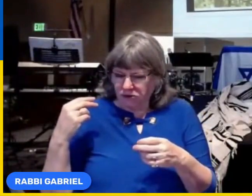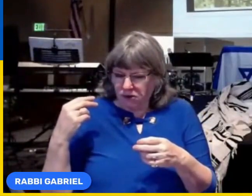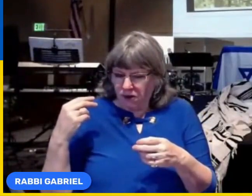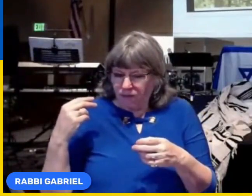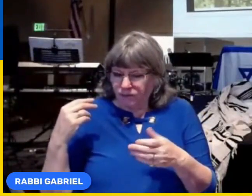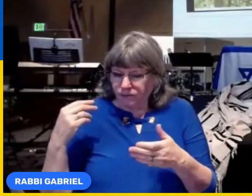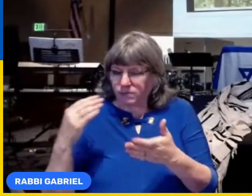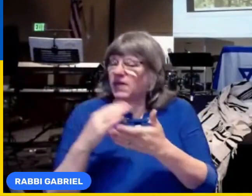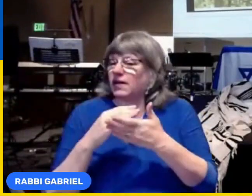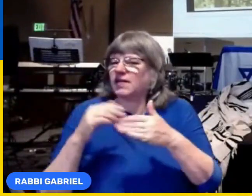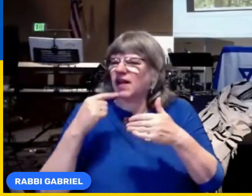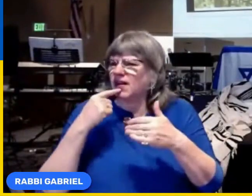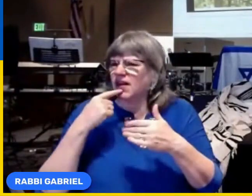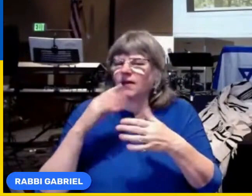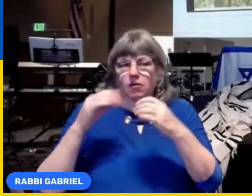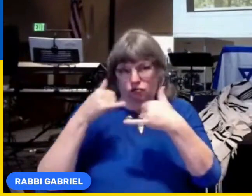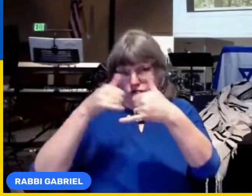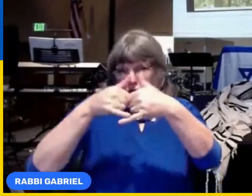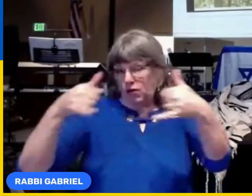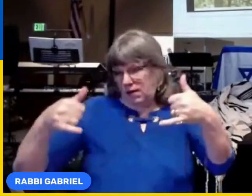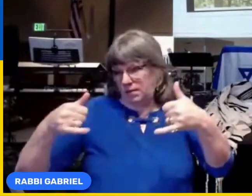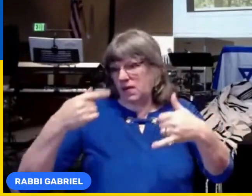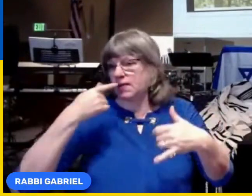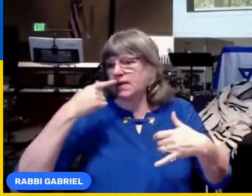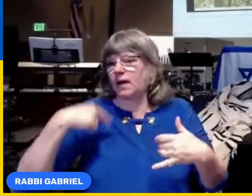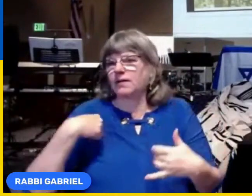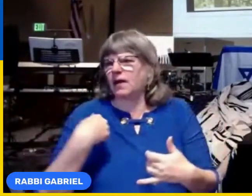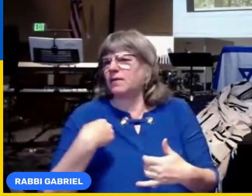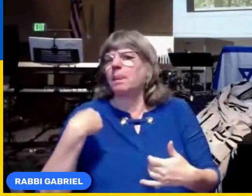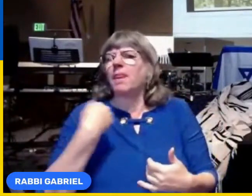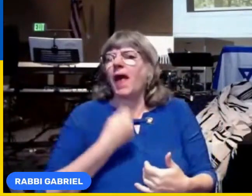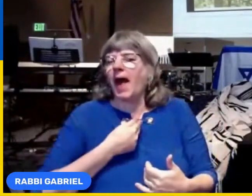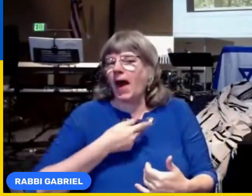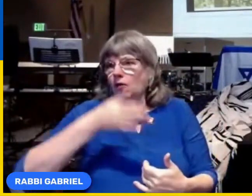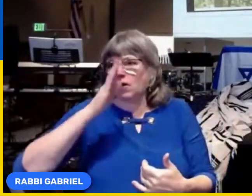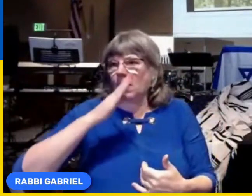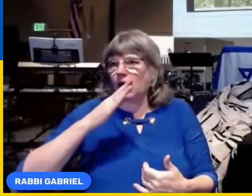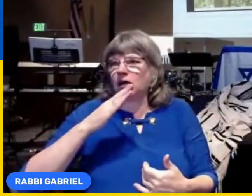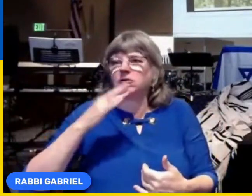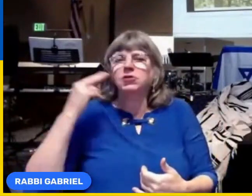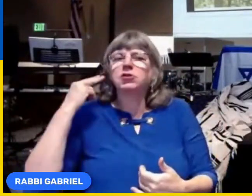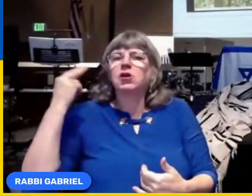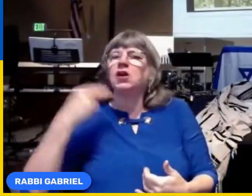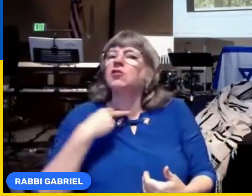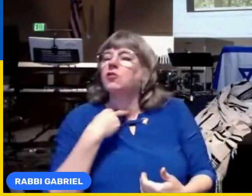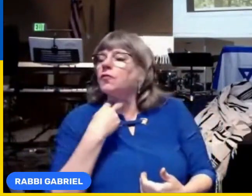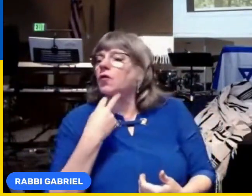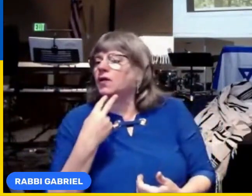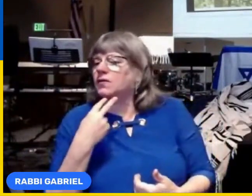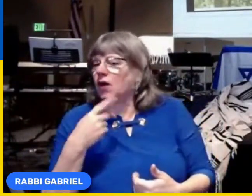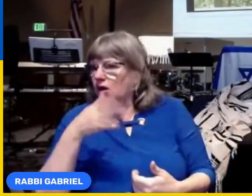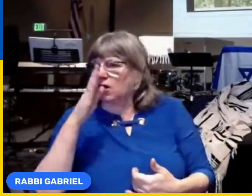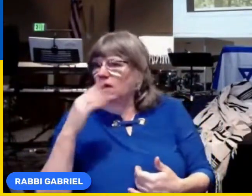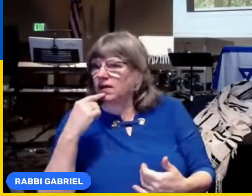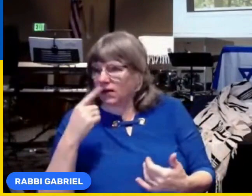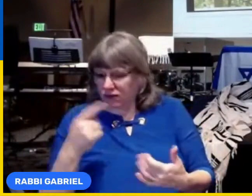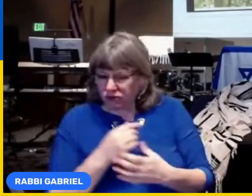how some people heard it. Some people heard through earthquakes, waters, fire, wind, donkeys,